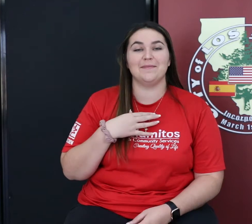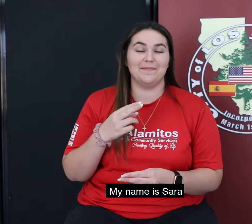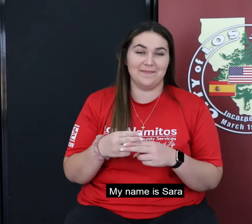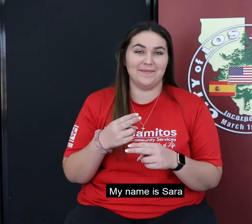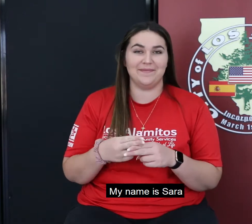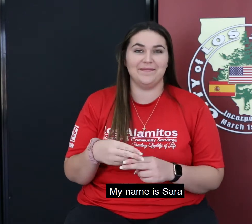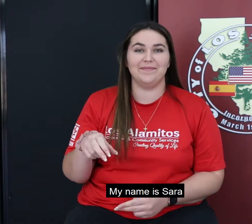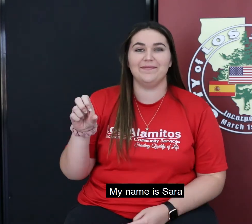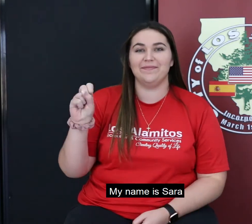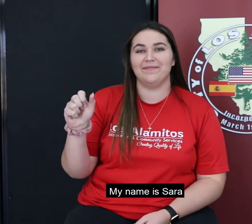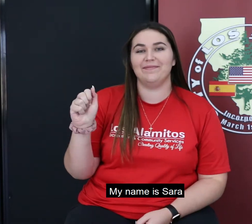My name is Sarah.